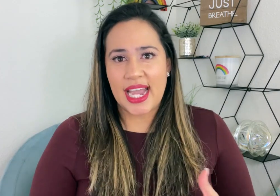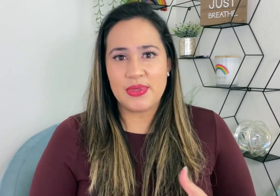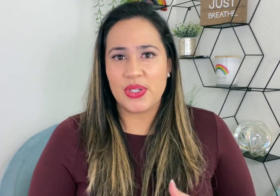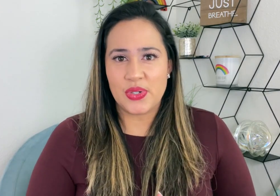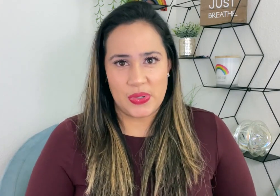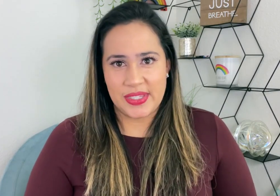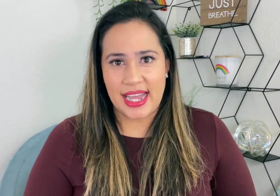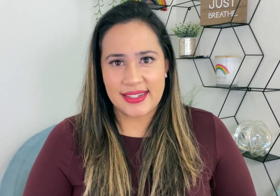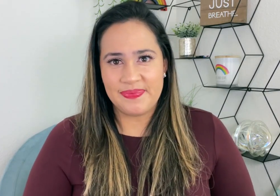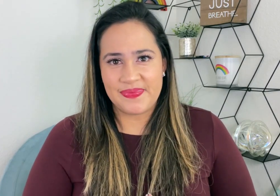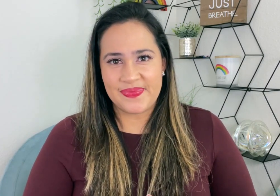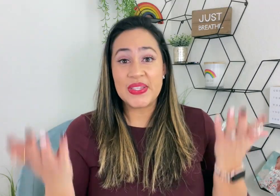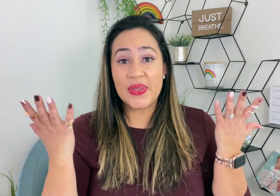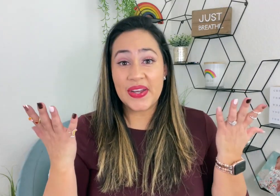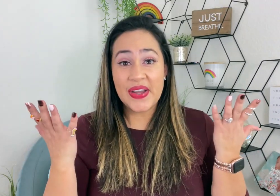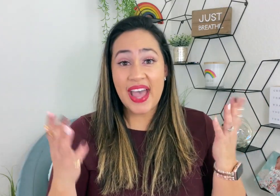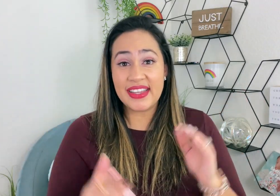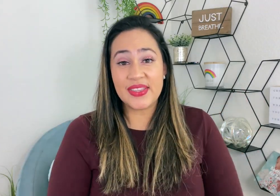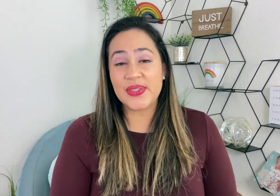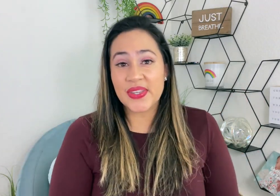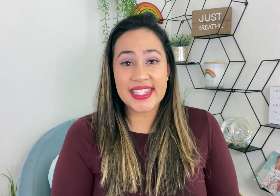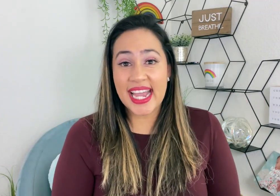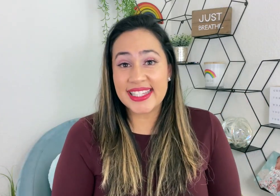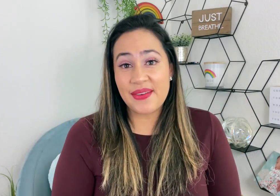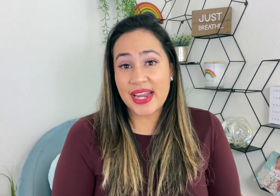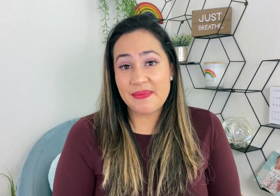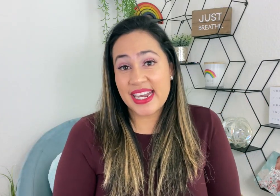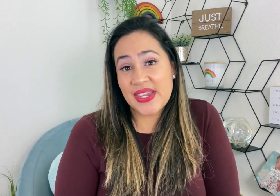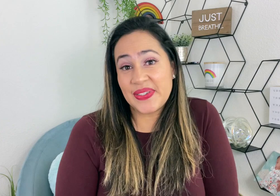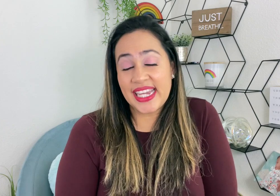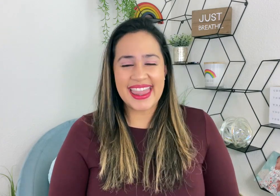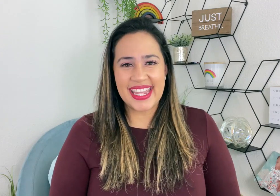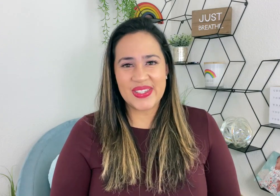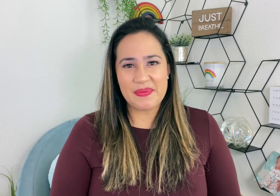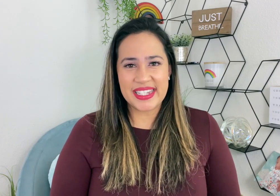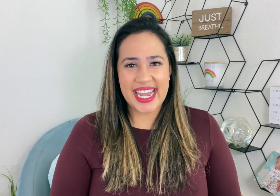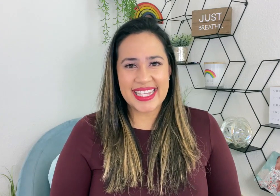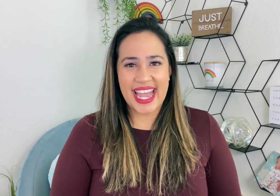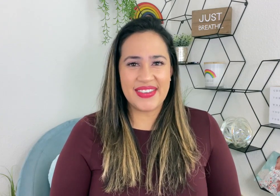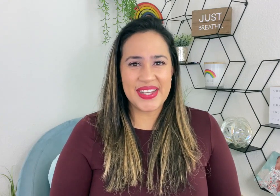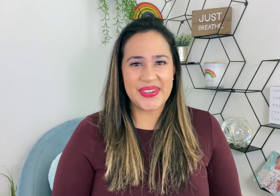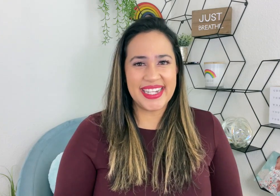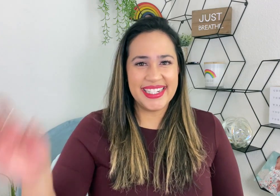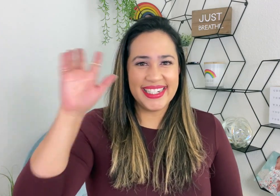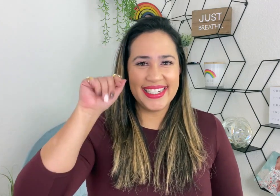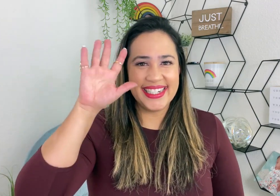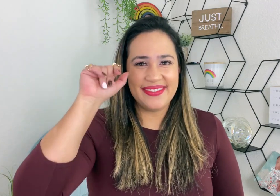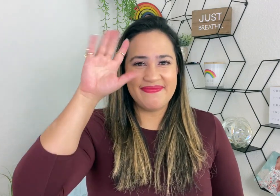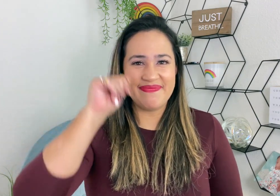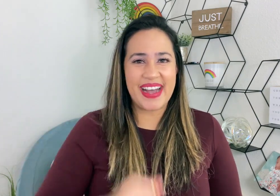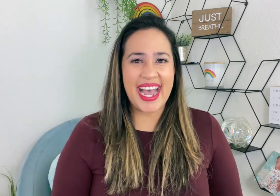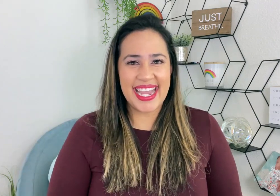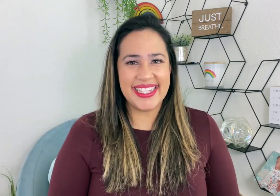to introduce that. So there you have it. Those are the signs I recommend using. Thank you so much, guys. Have a good one. Bye.